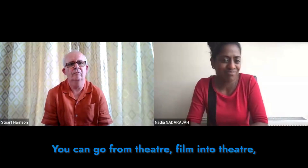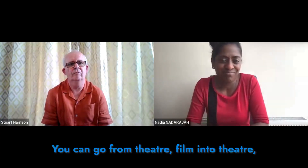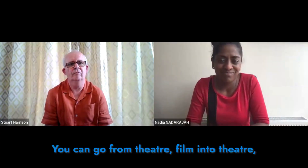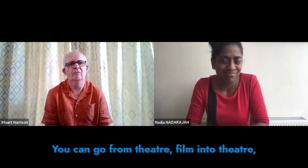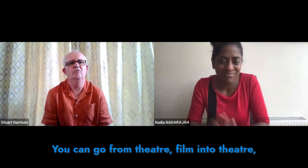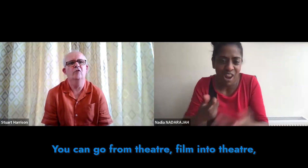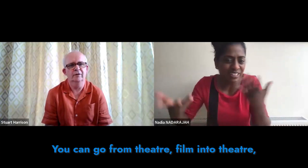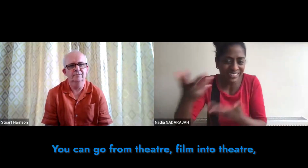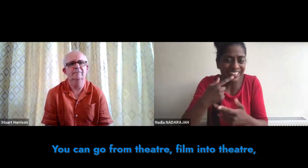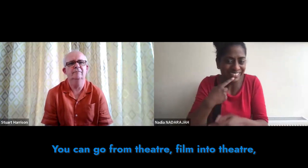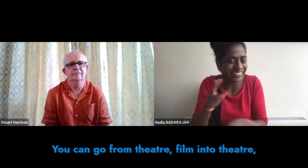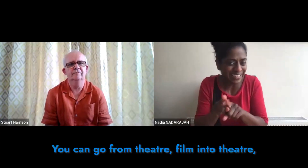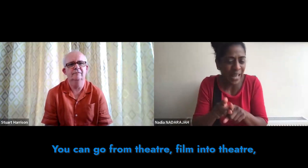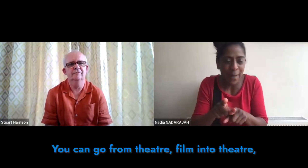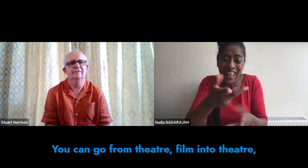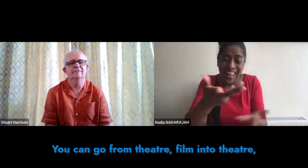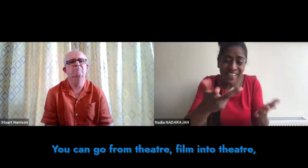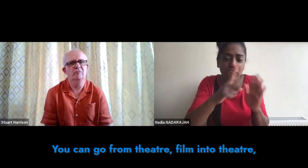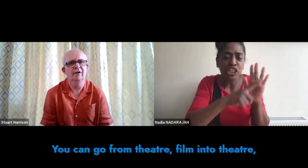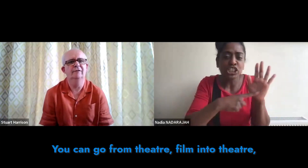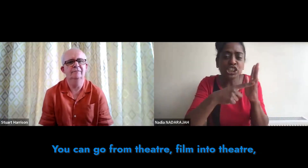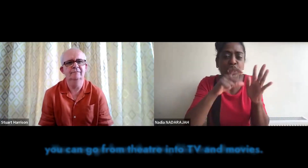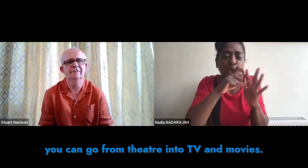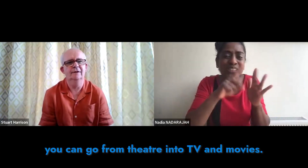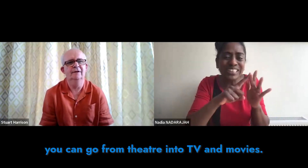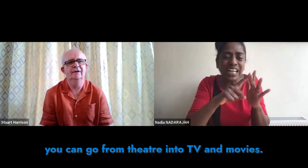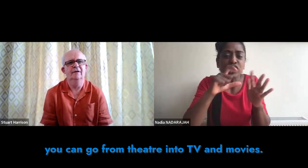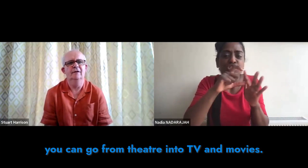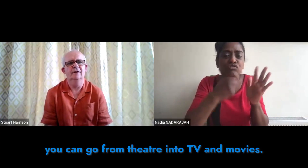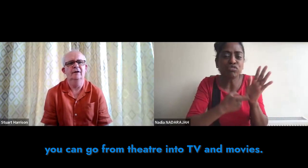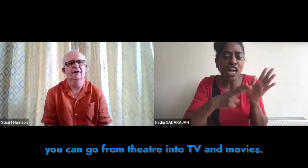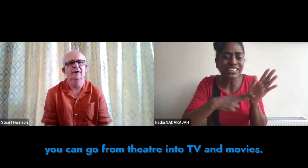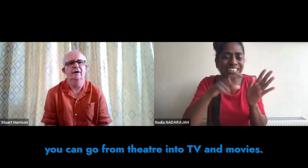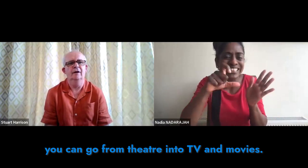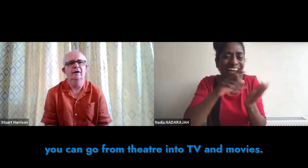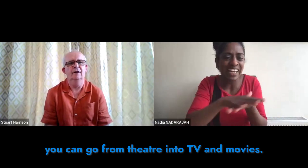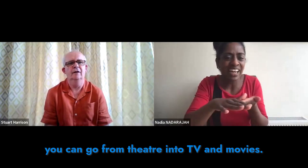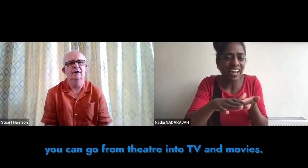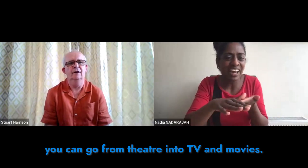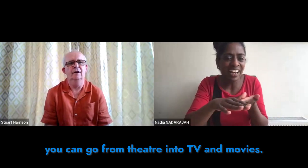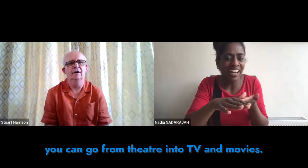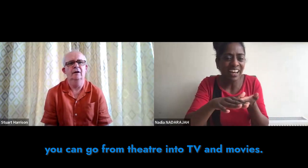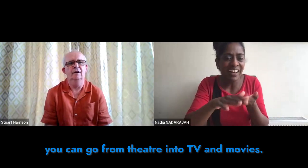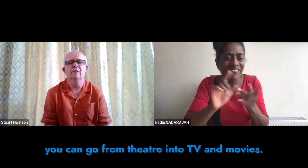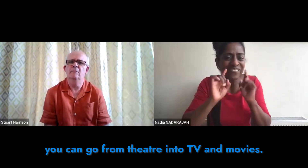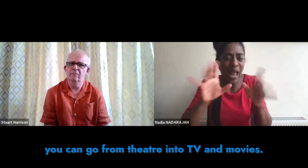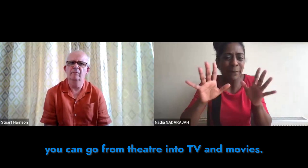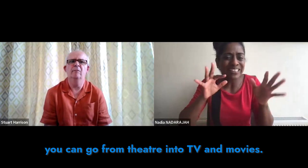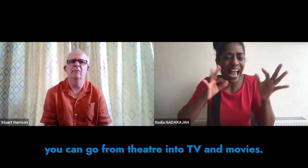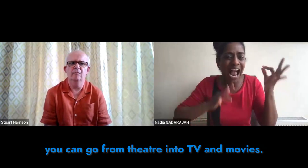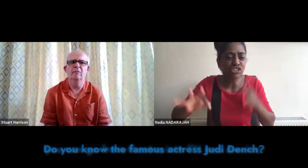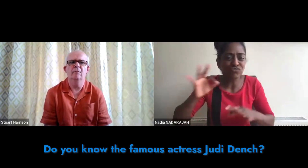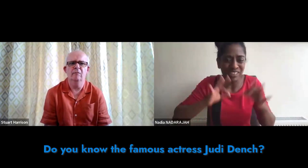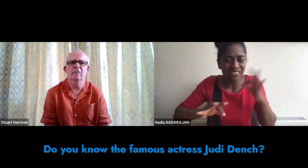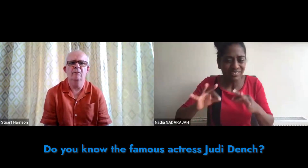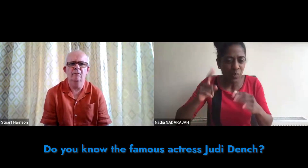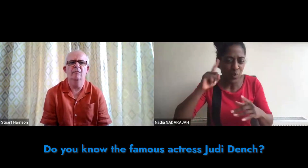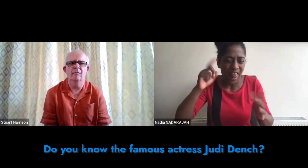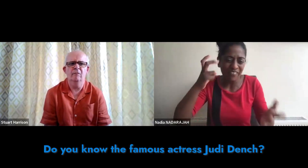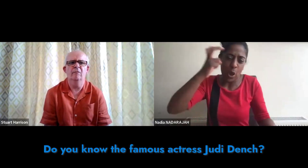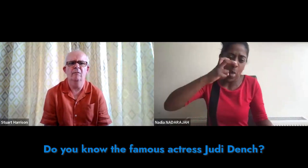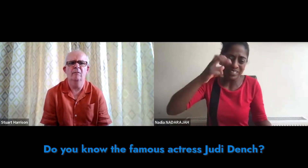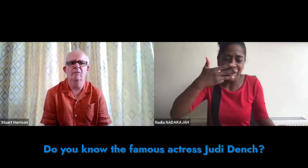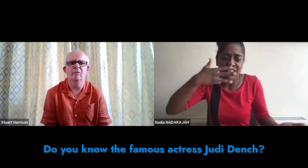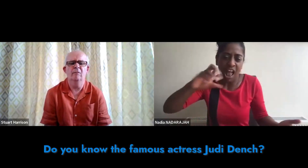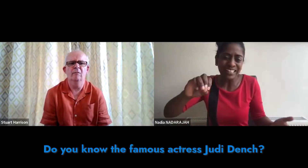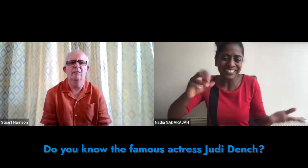You can go from theatre film into theatre. You can go from theatre into TV and movies. Do you know the